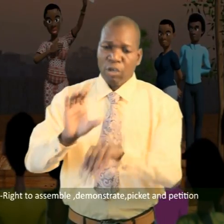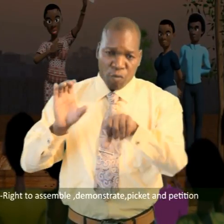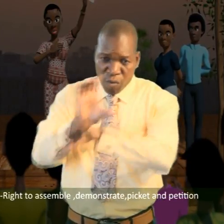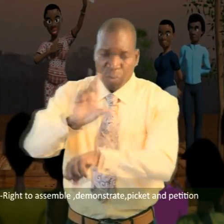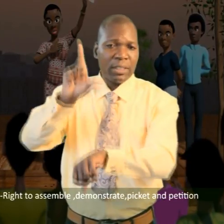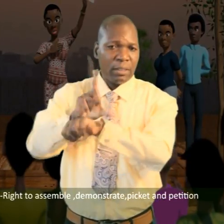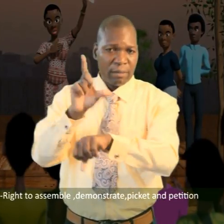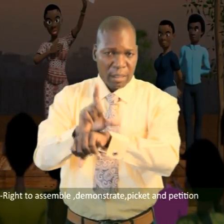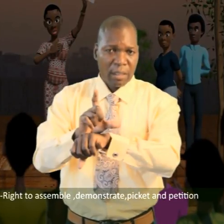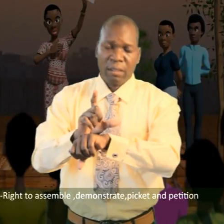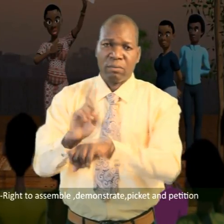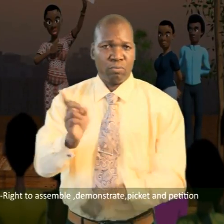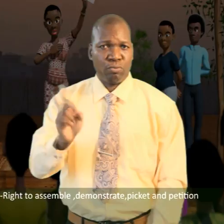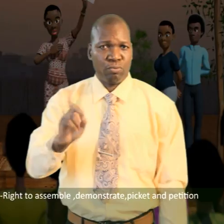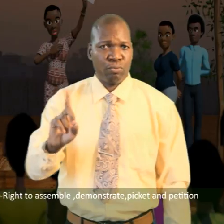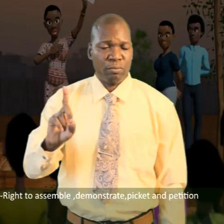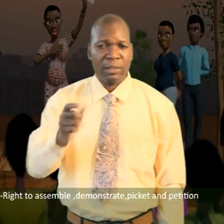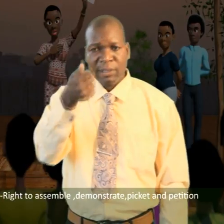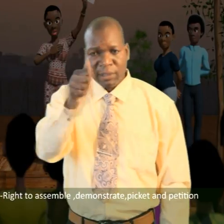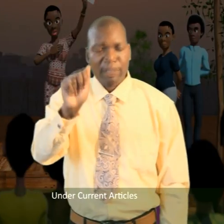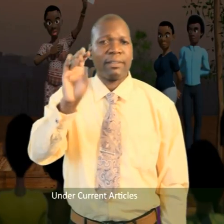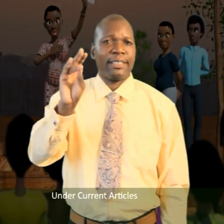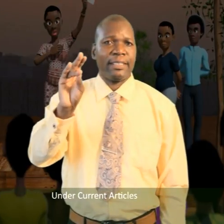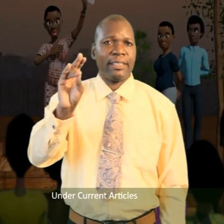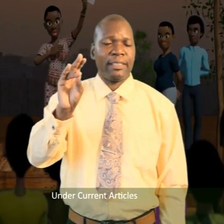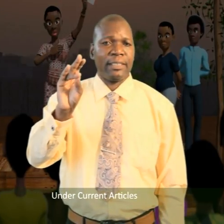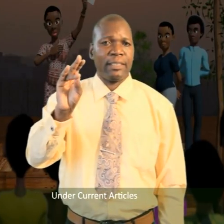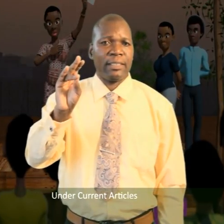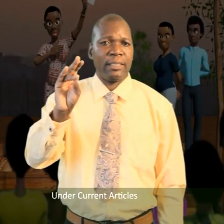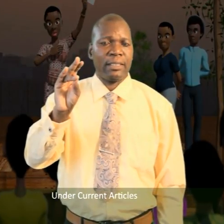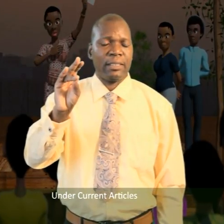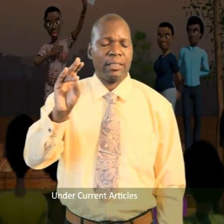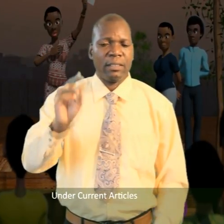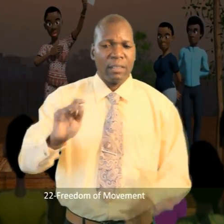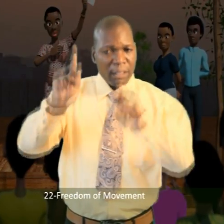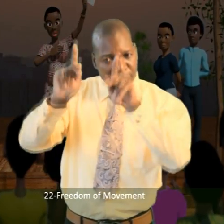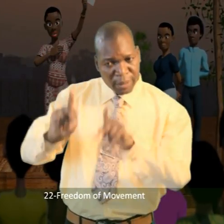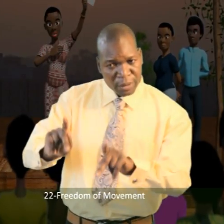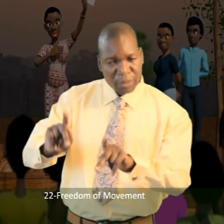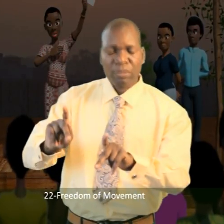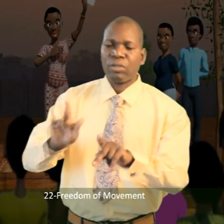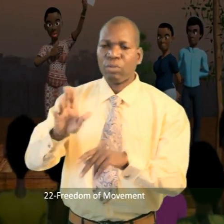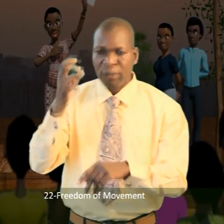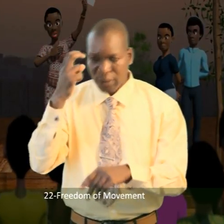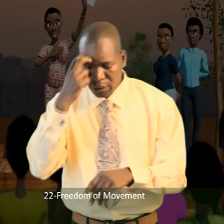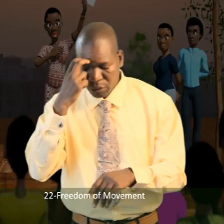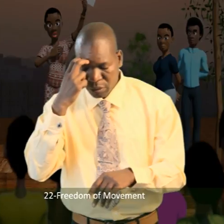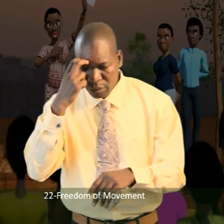demonstrate, picket, and petition. Under current articles, 22, freedom of